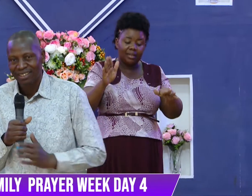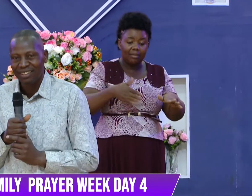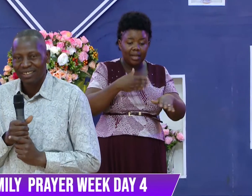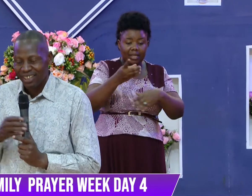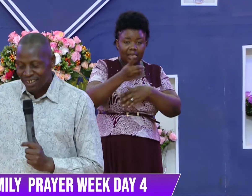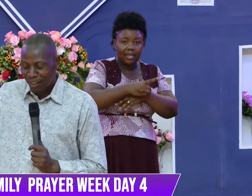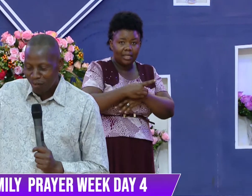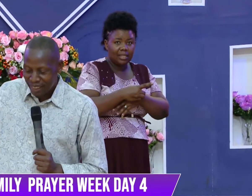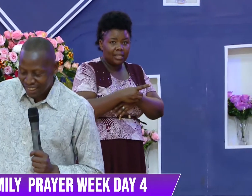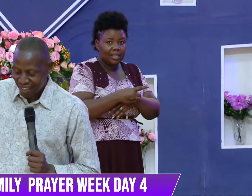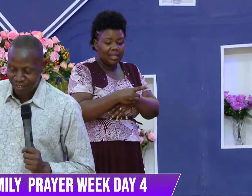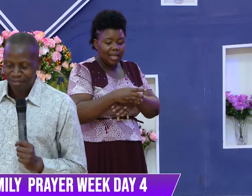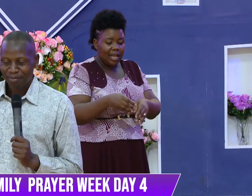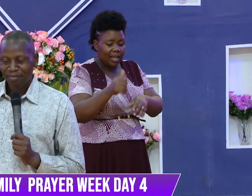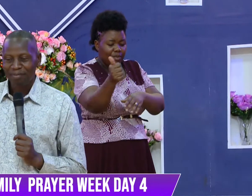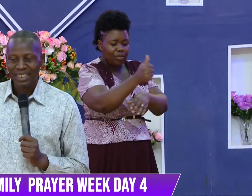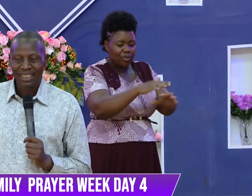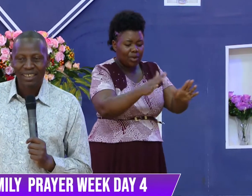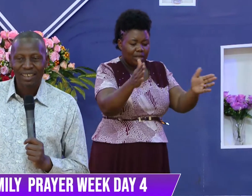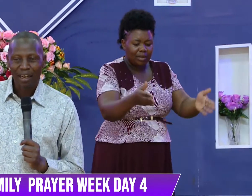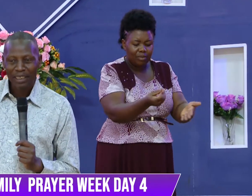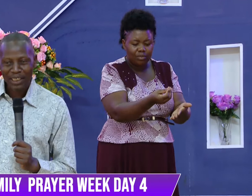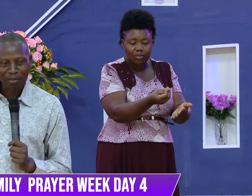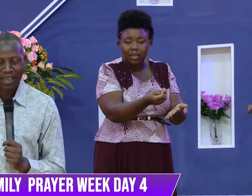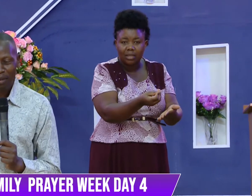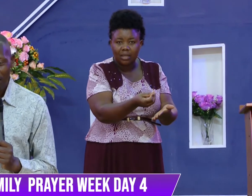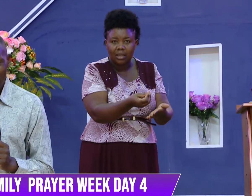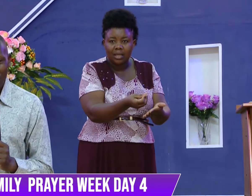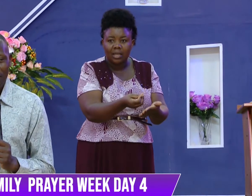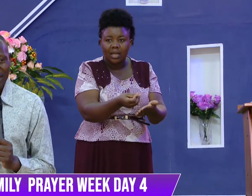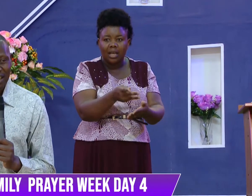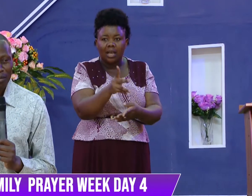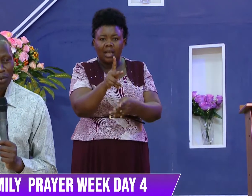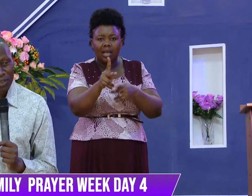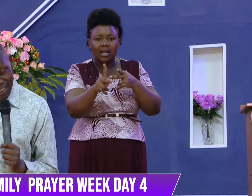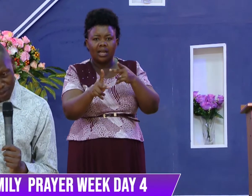my days, I put the money on the table.